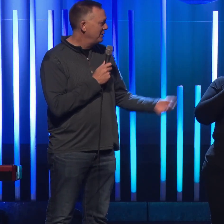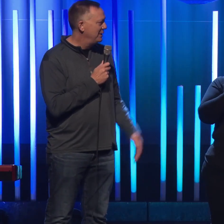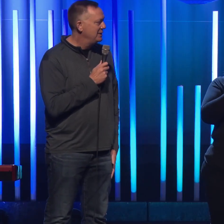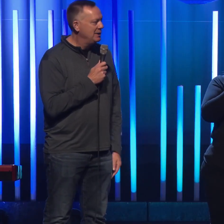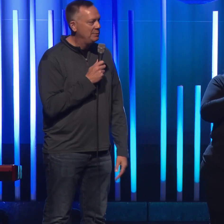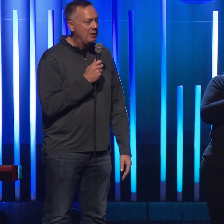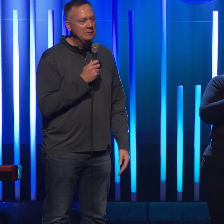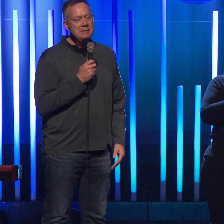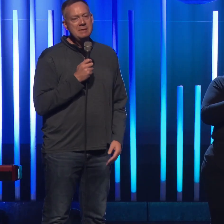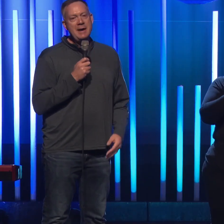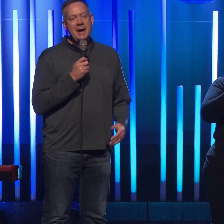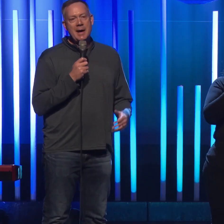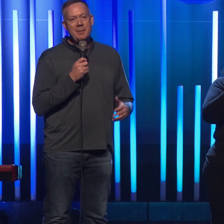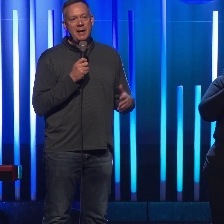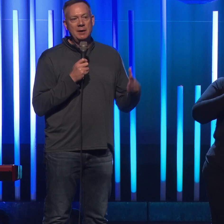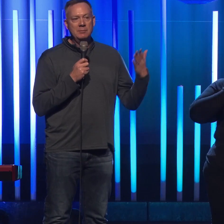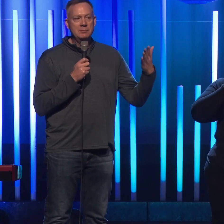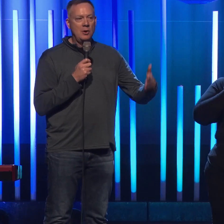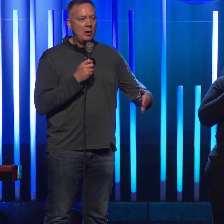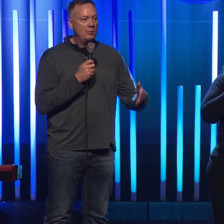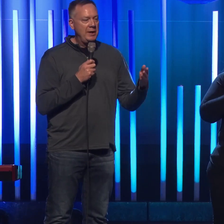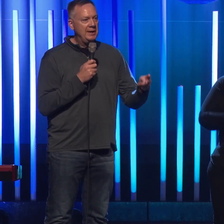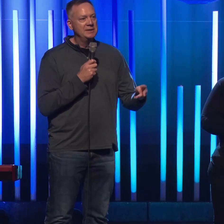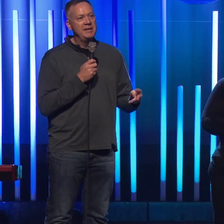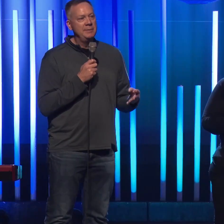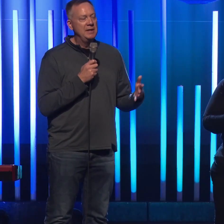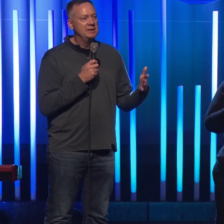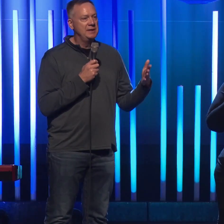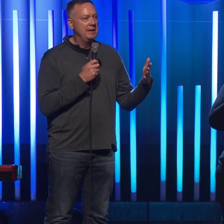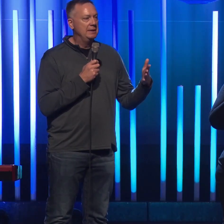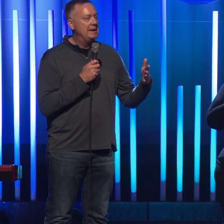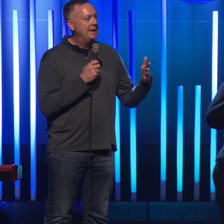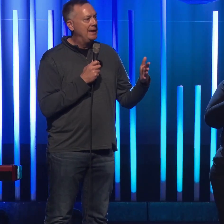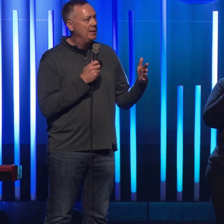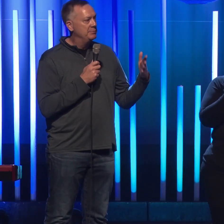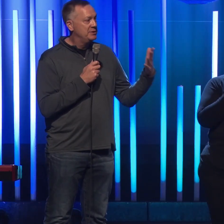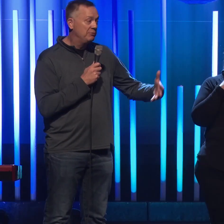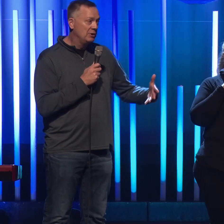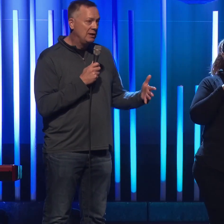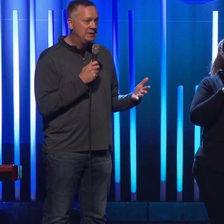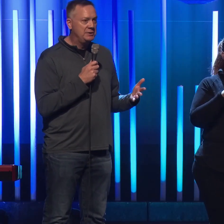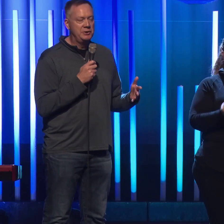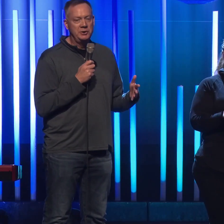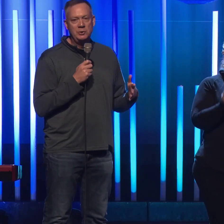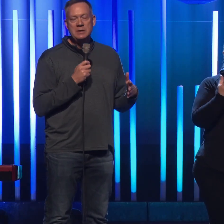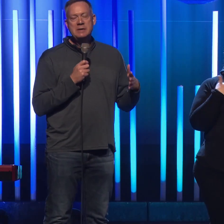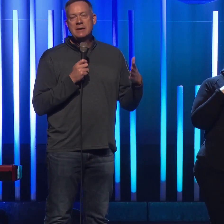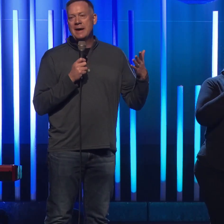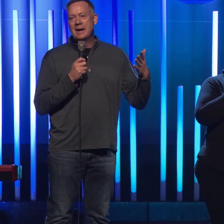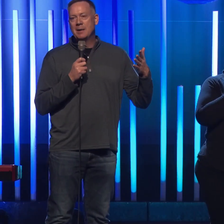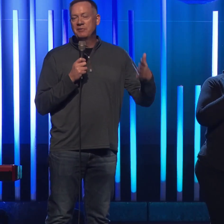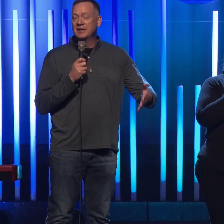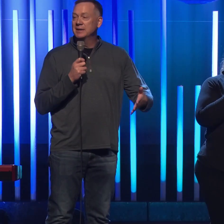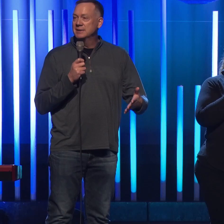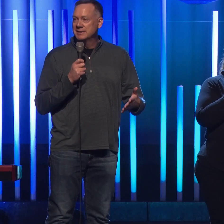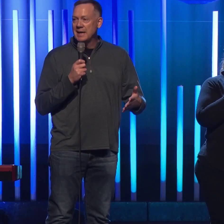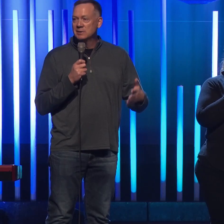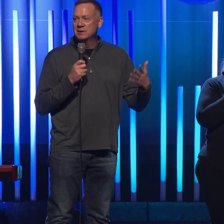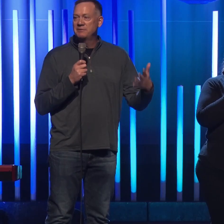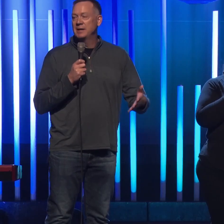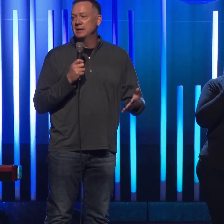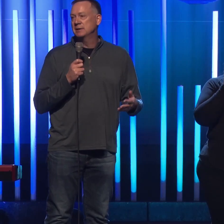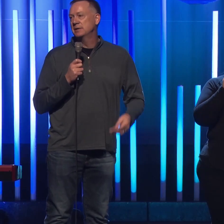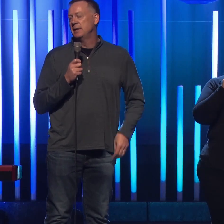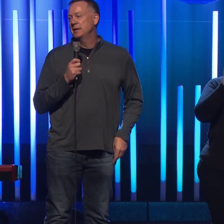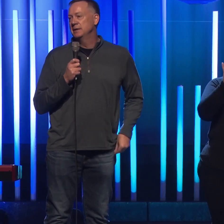Givers that Wendy talked about. We had a team that sent several of us to Felix's house,